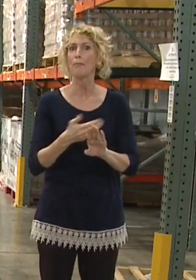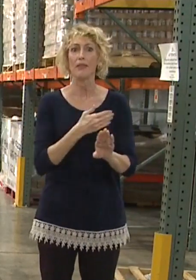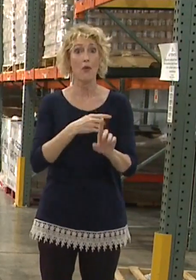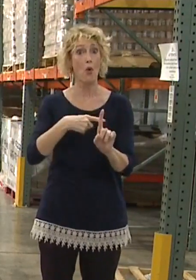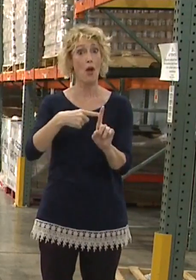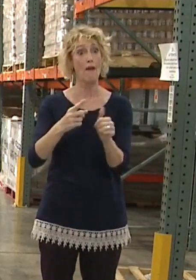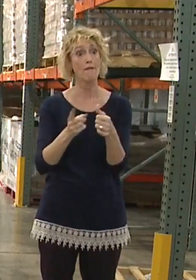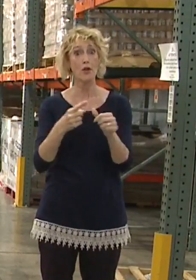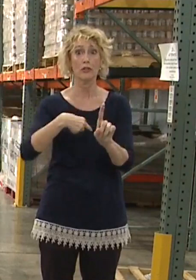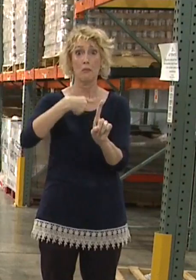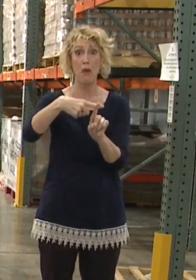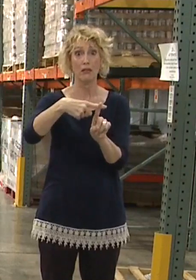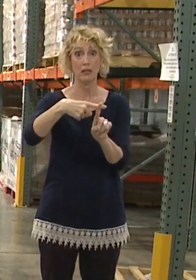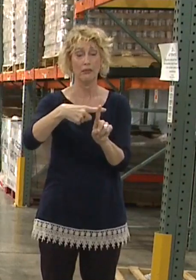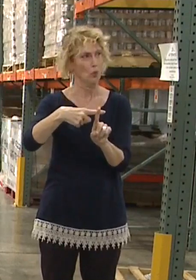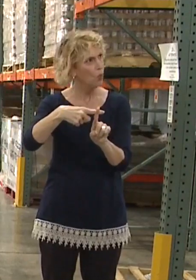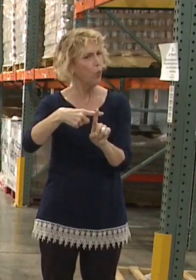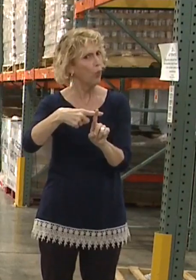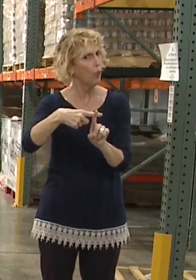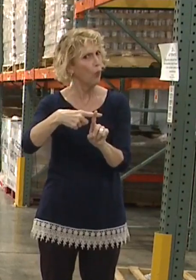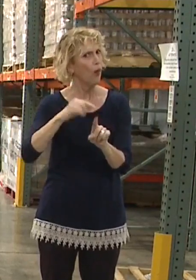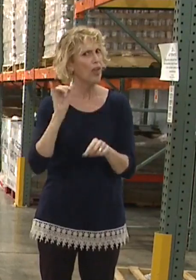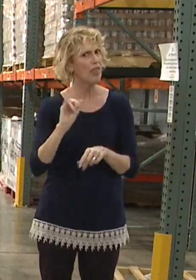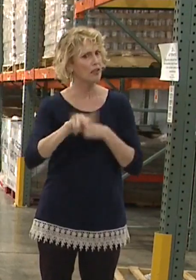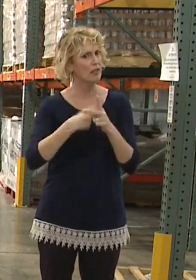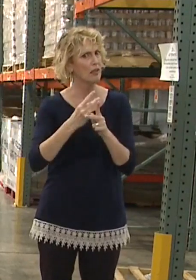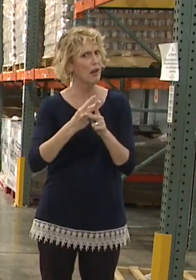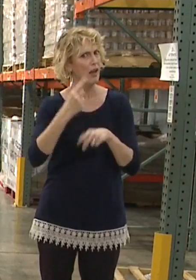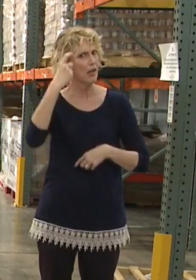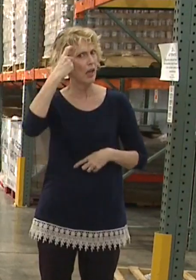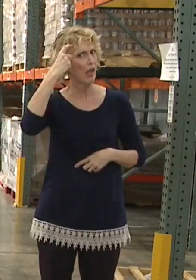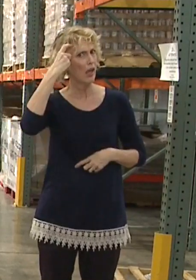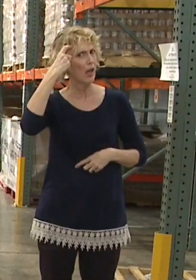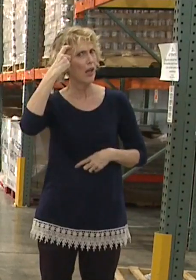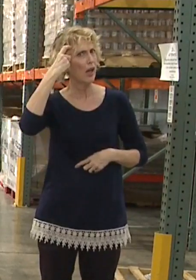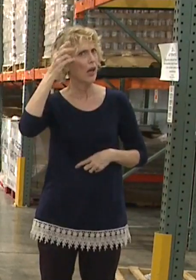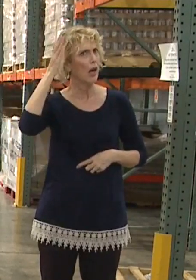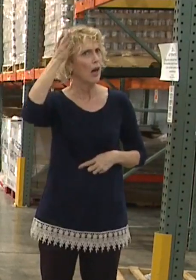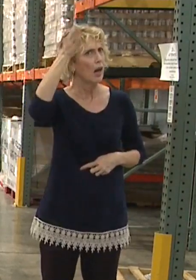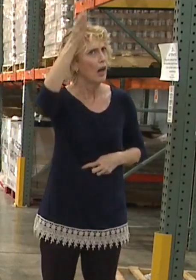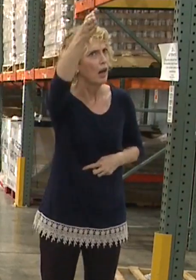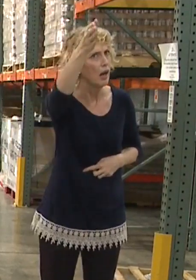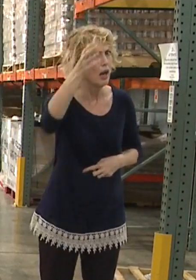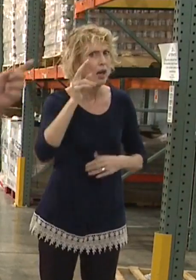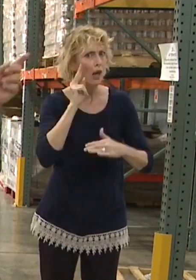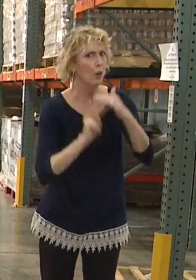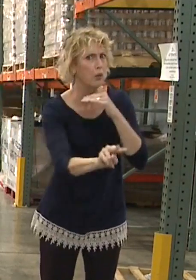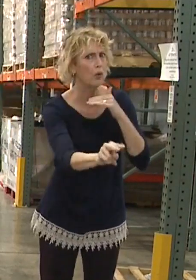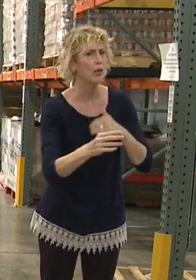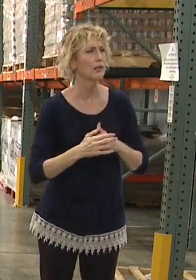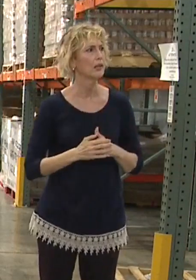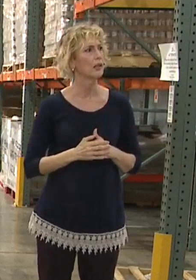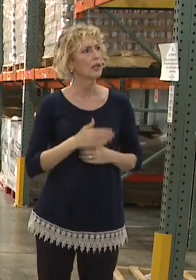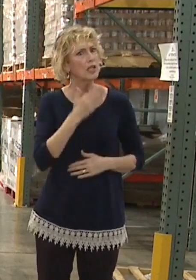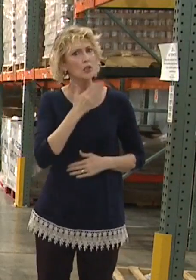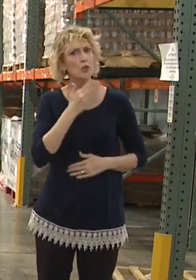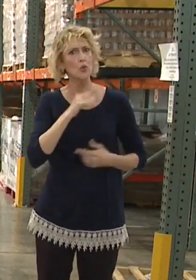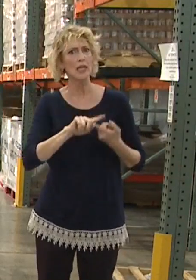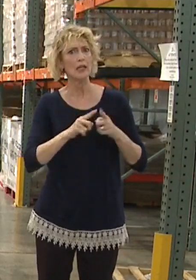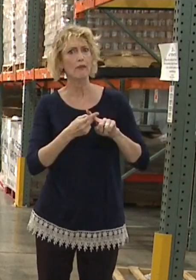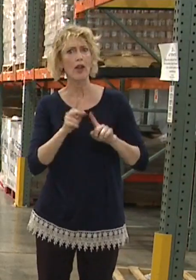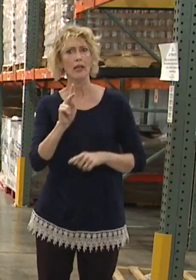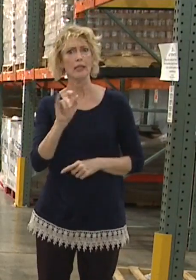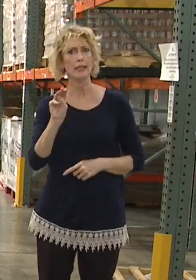positive. That's the kind of minds we have here working at the food bank, always thinking ahead. I see my dear friend Kim there.